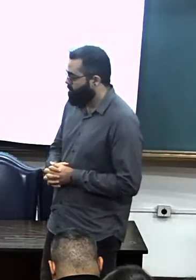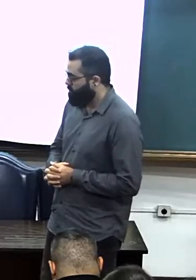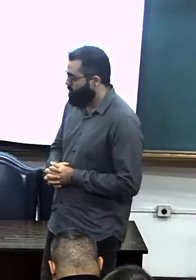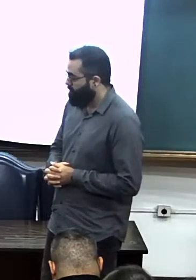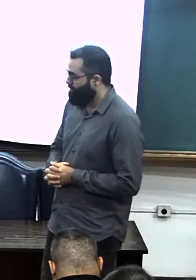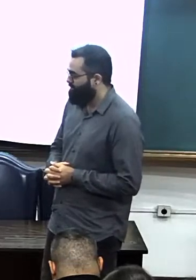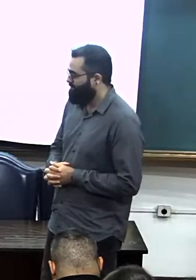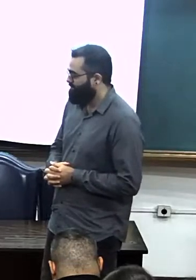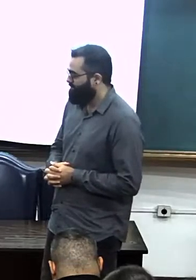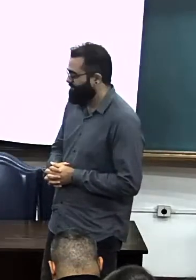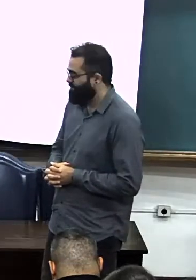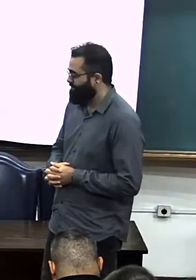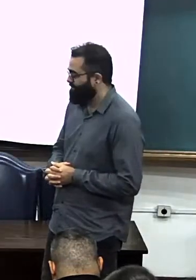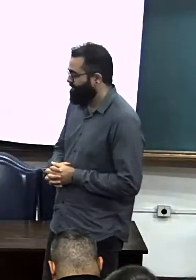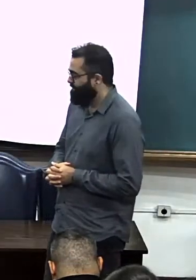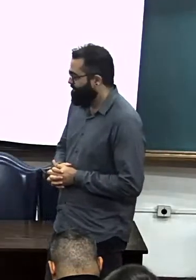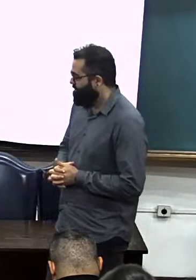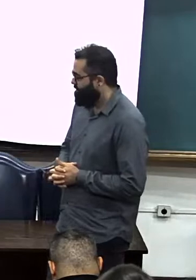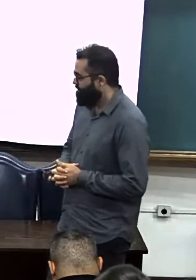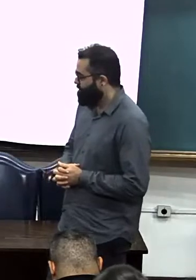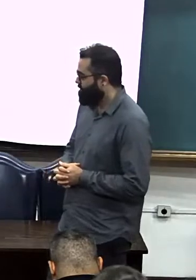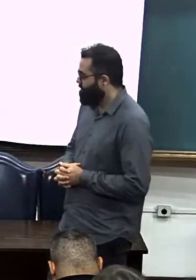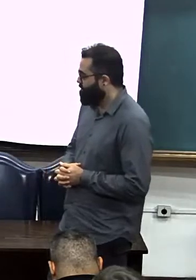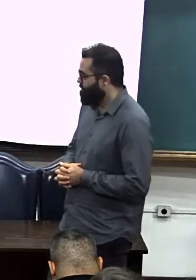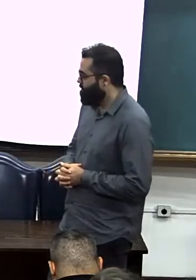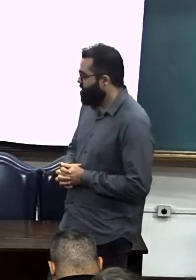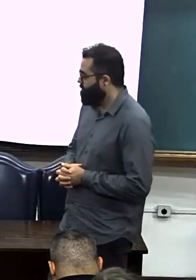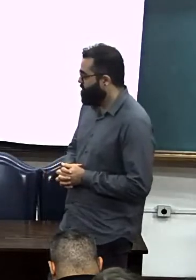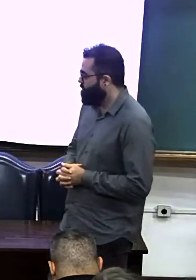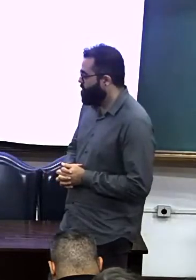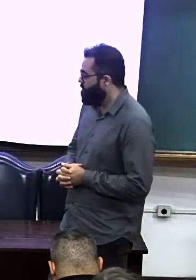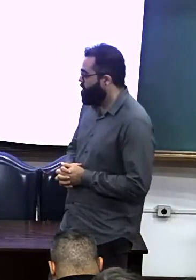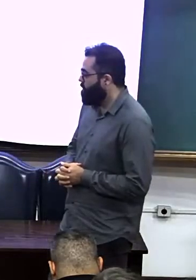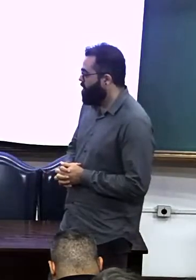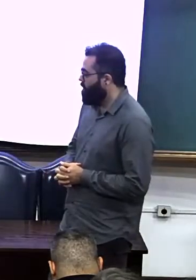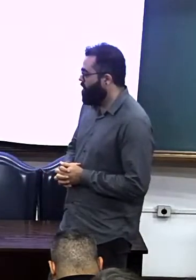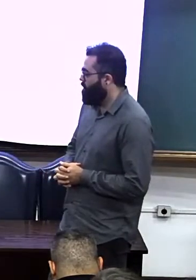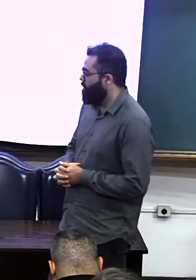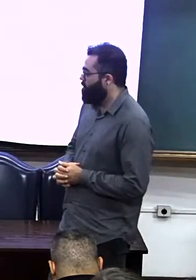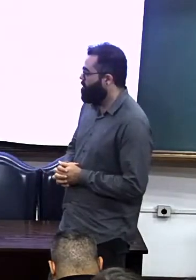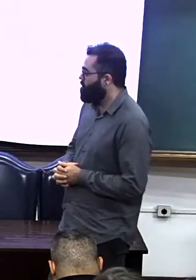de cat é que vai apresentar a mandíbula mais abaixada.